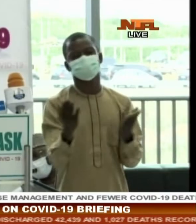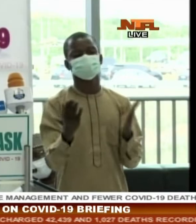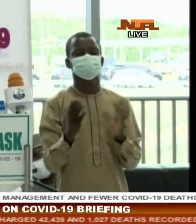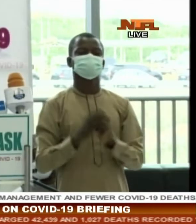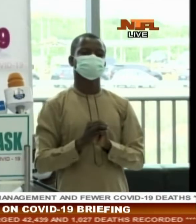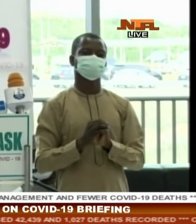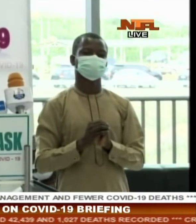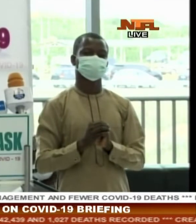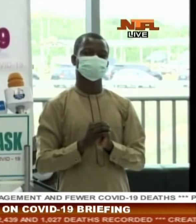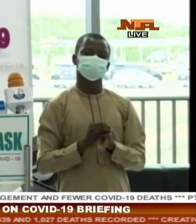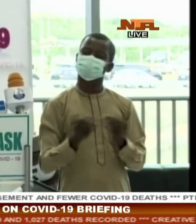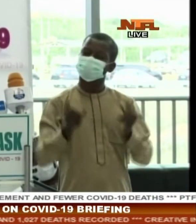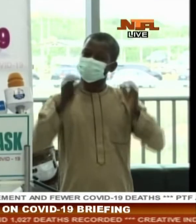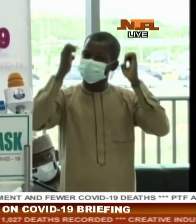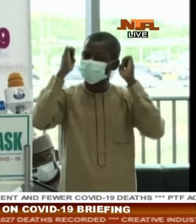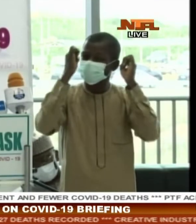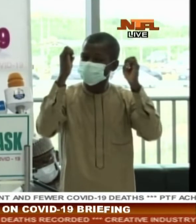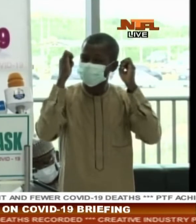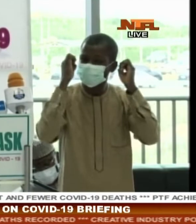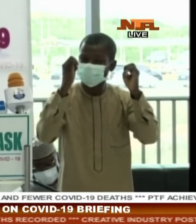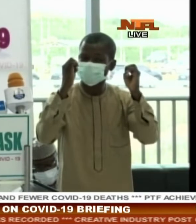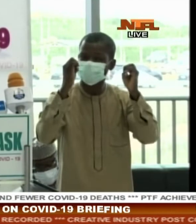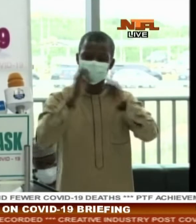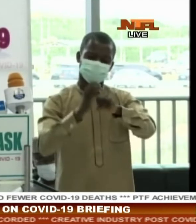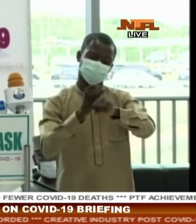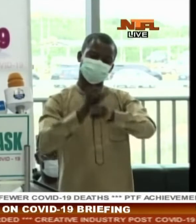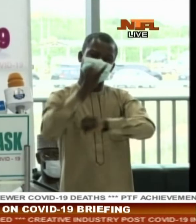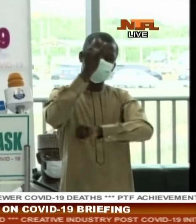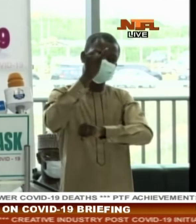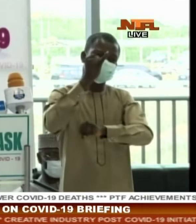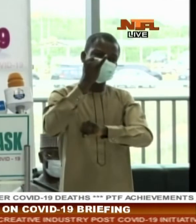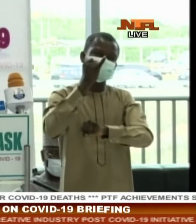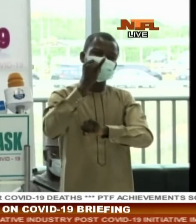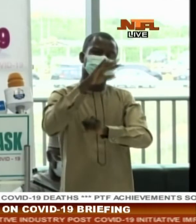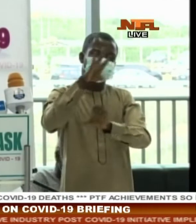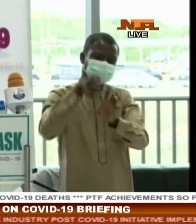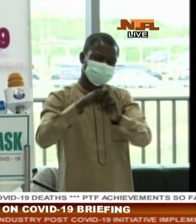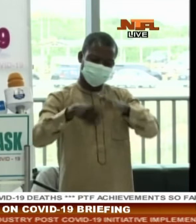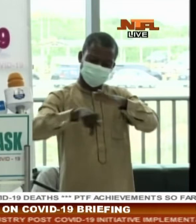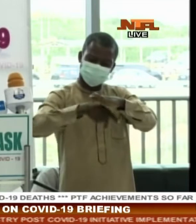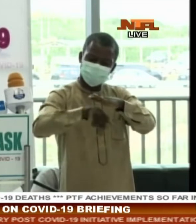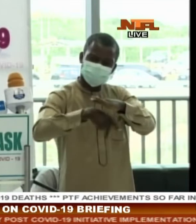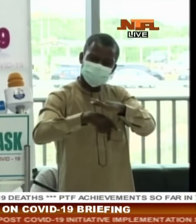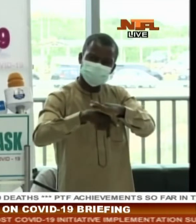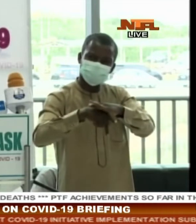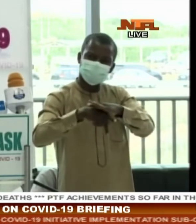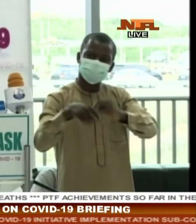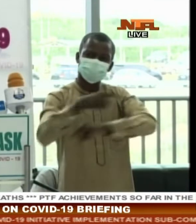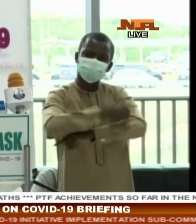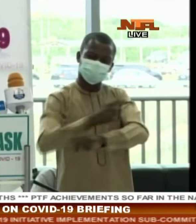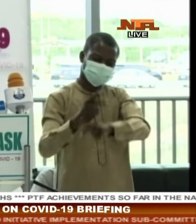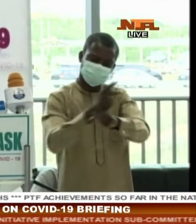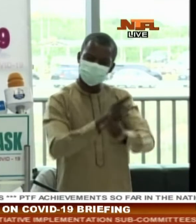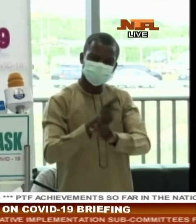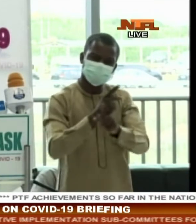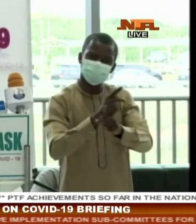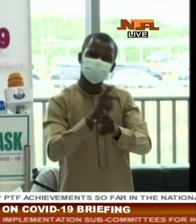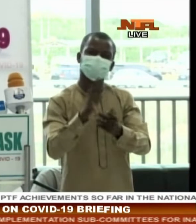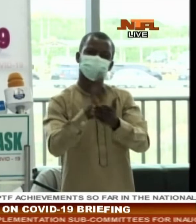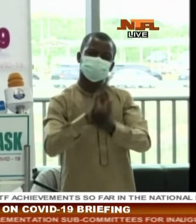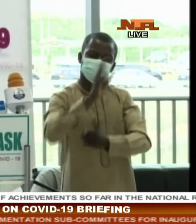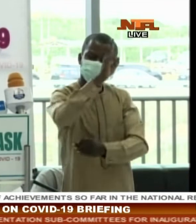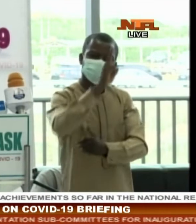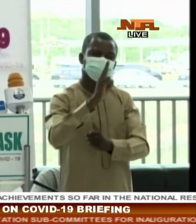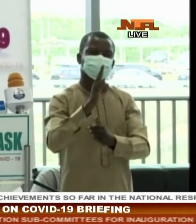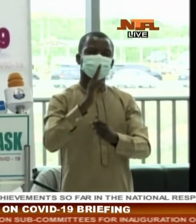For educational institutions, which includes daycare, primary, secondary, and tertiary care,